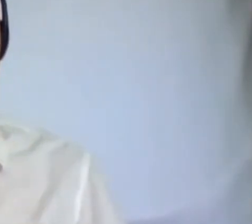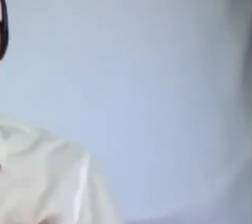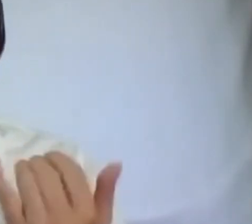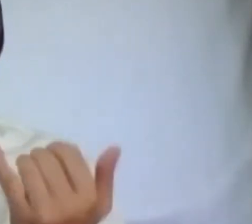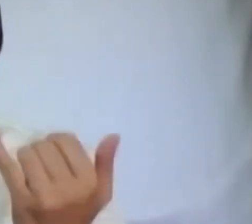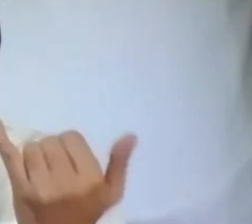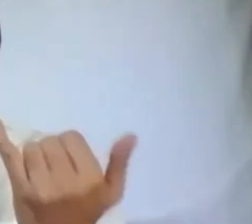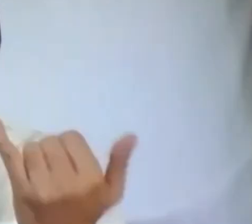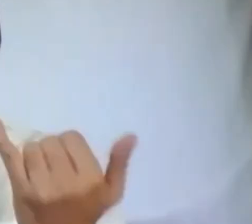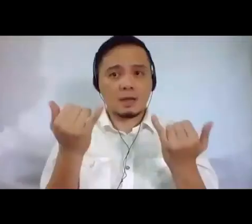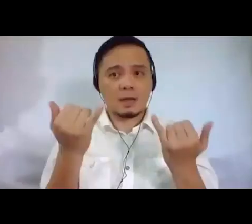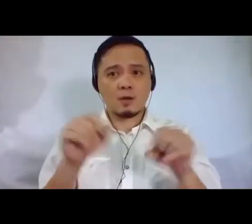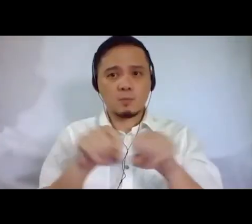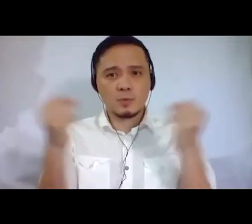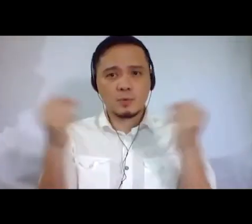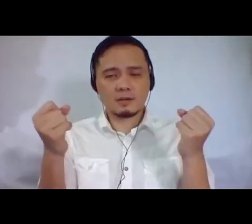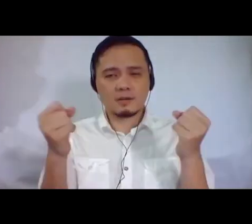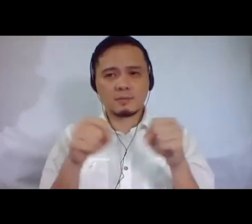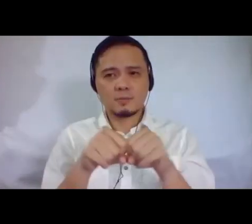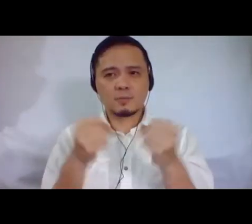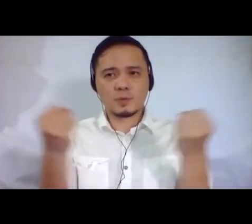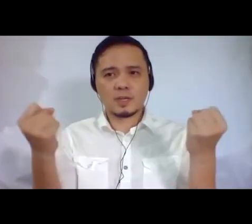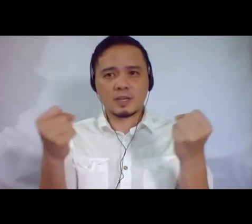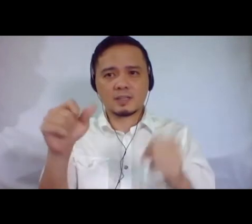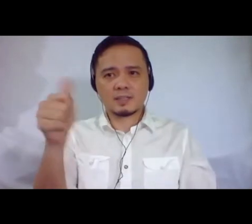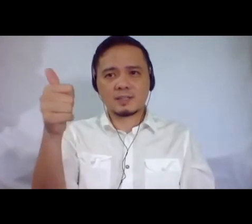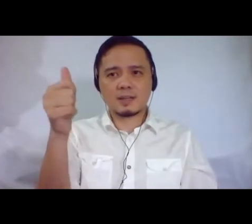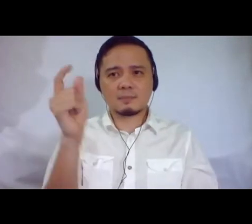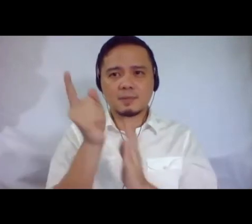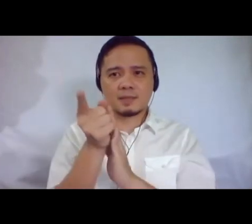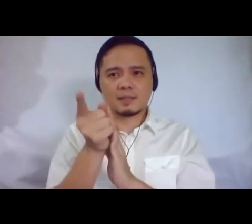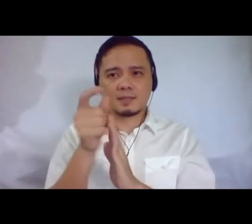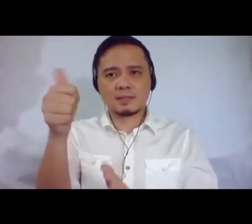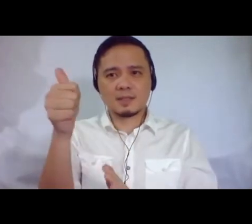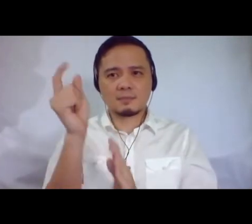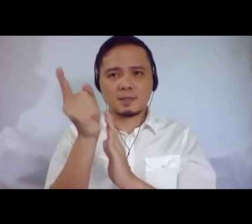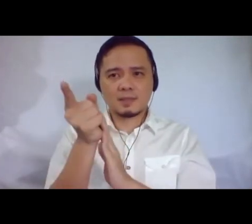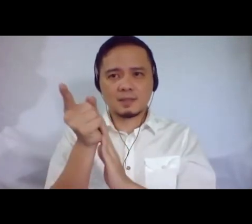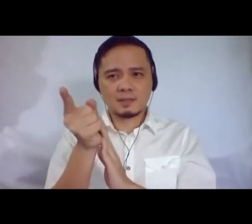for 10 minutes. Come back at